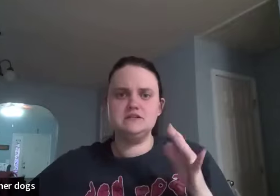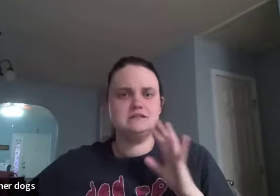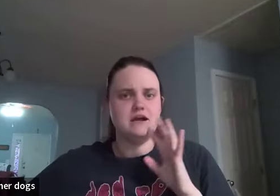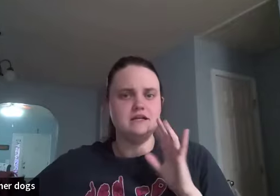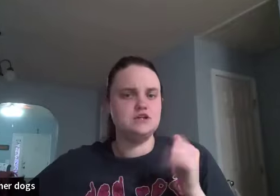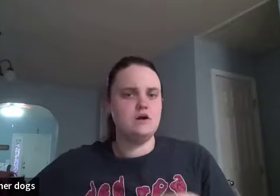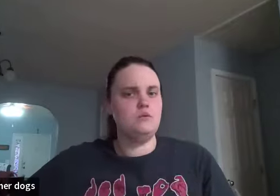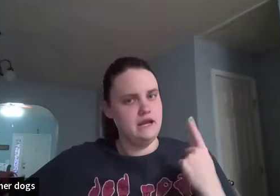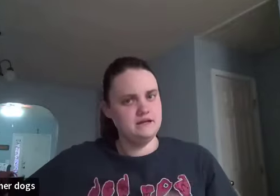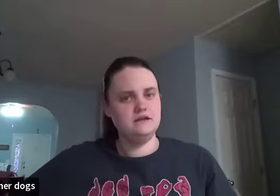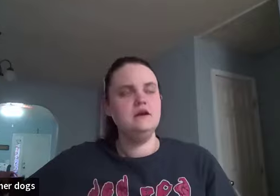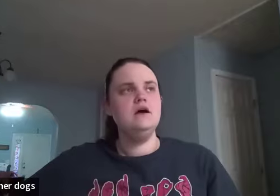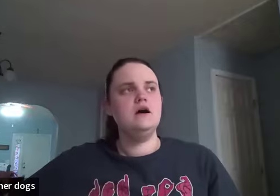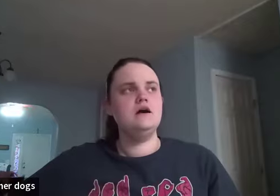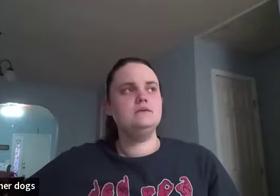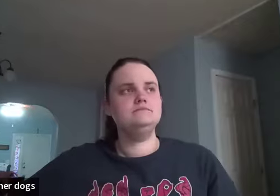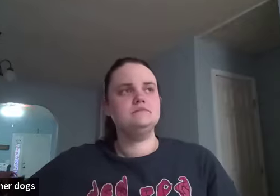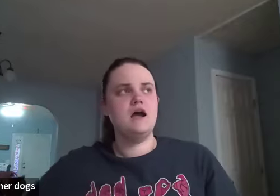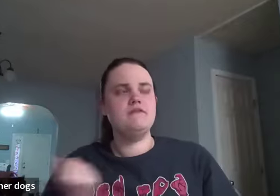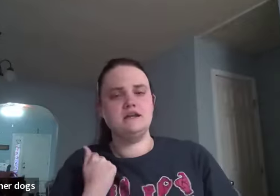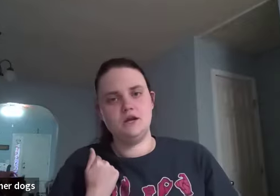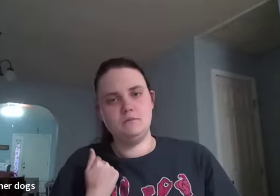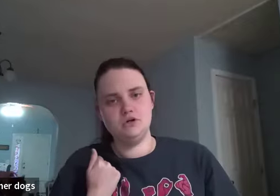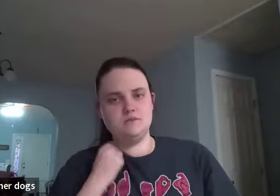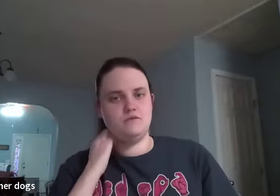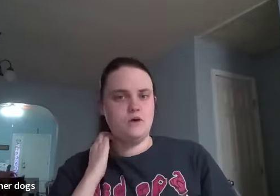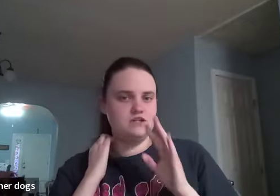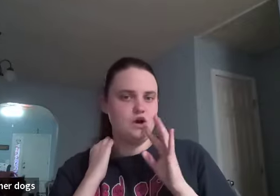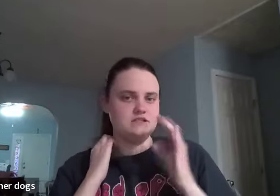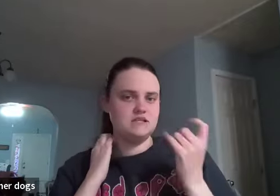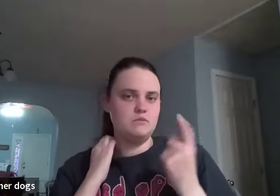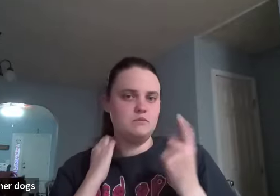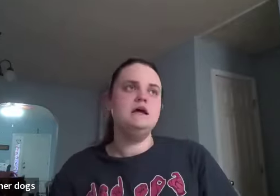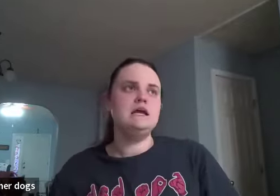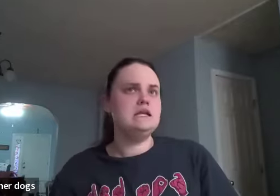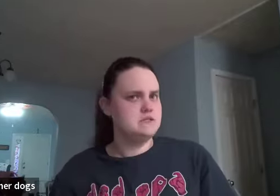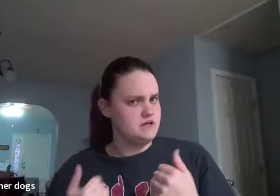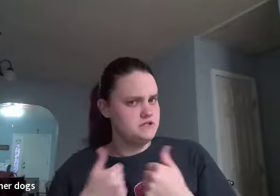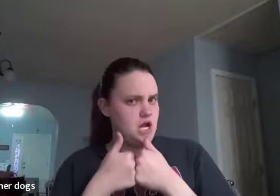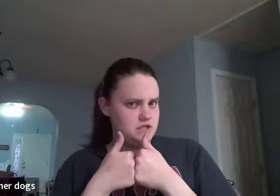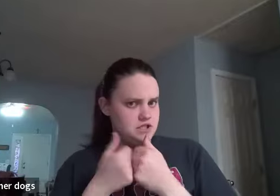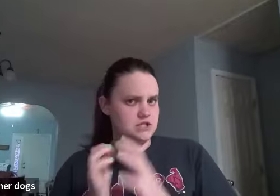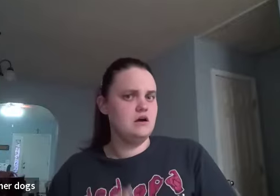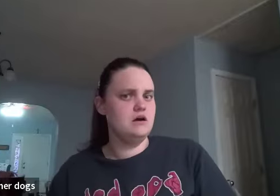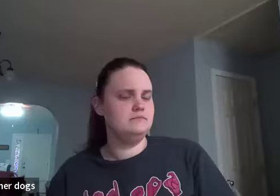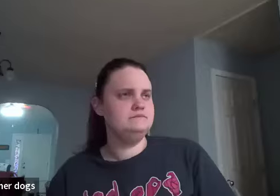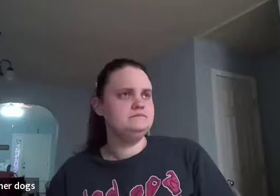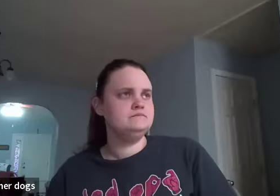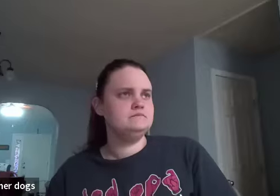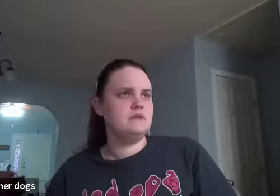still sign and talk one-handed. I've had to carry books before and talk to someone. It is a bit of a challenge.